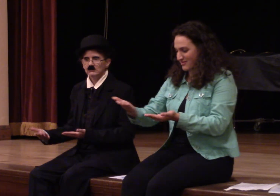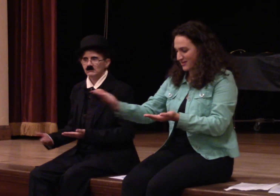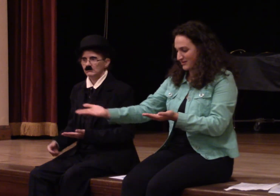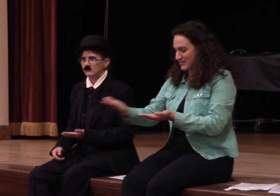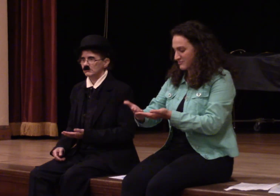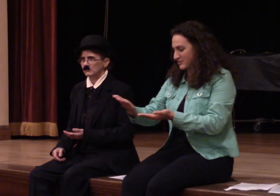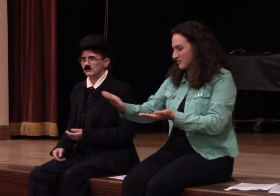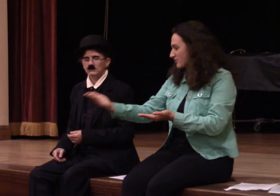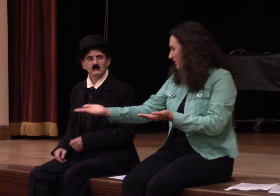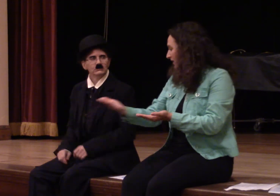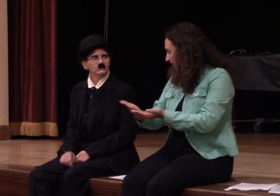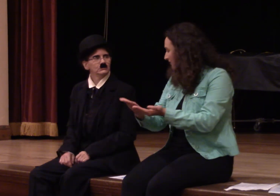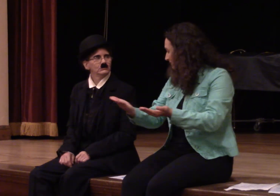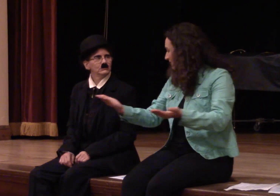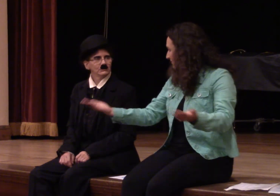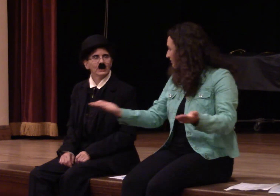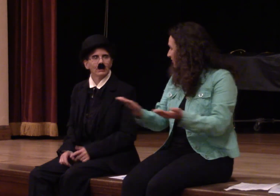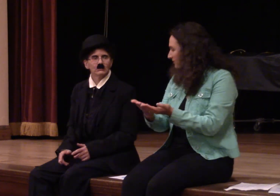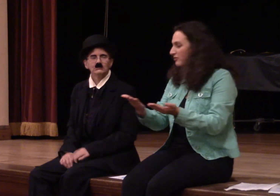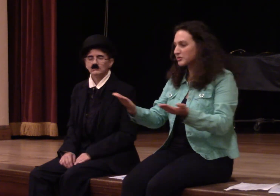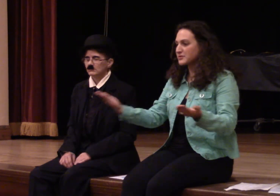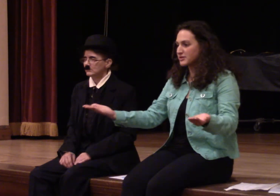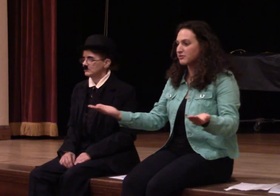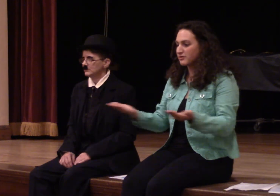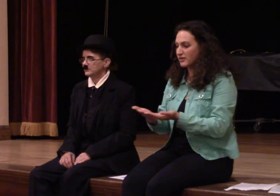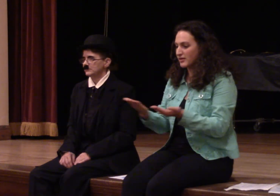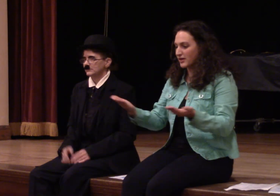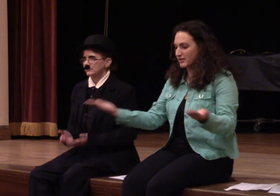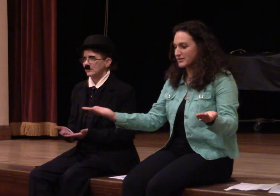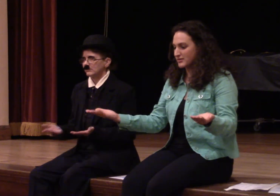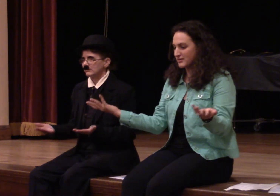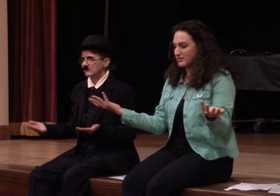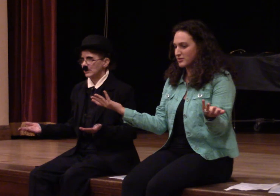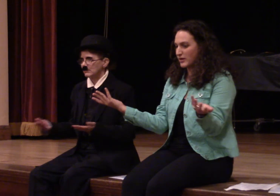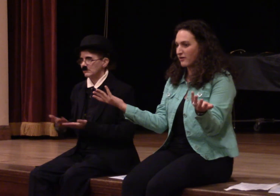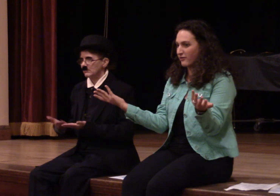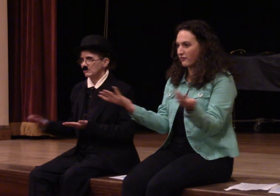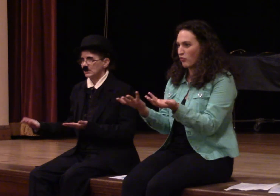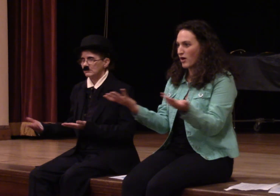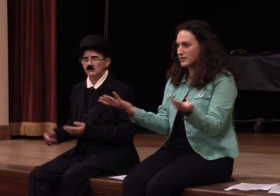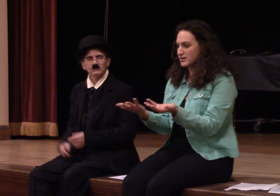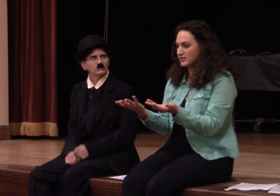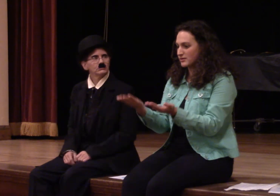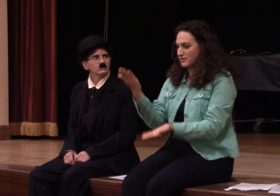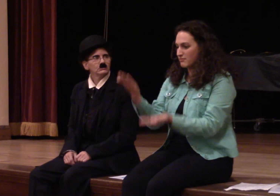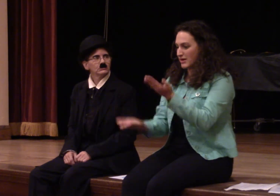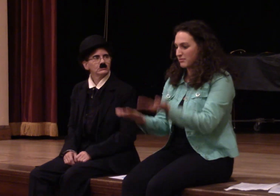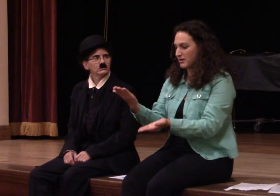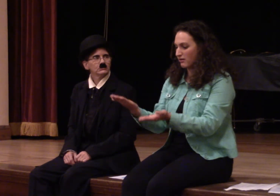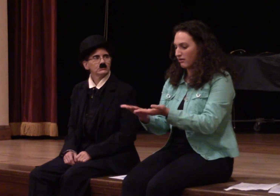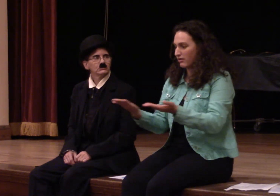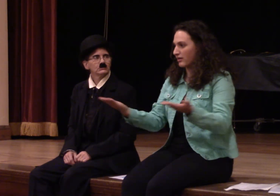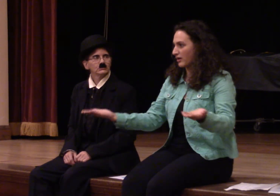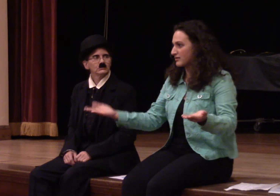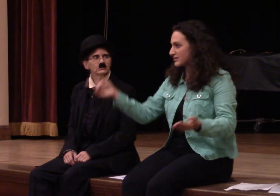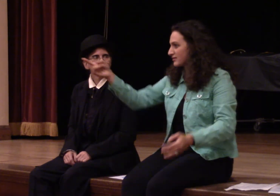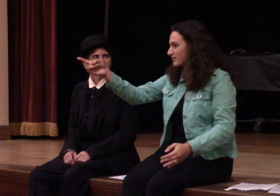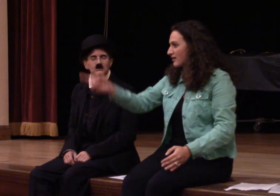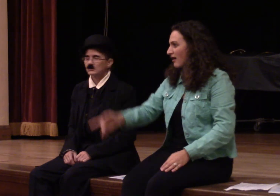Things, yep, so you can do one hand, or with 2, things. So be careful of what, maybe, things. Yeah,